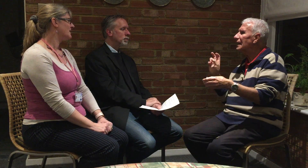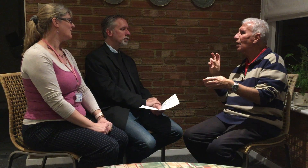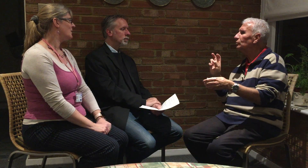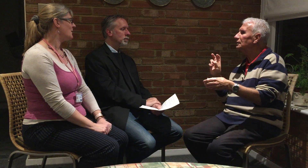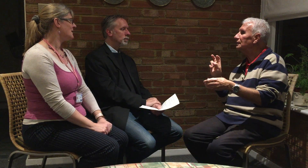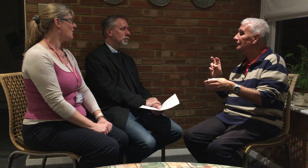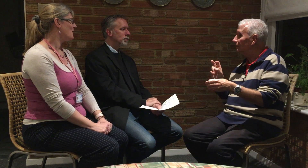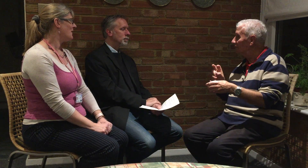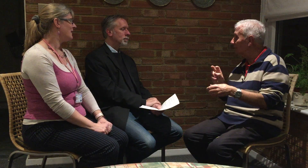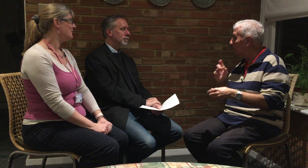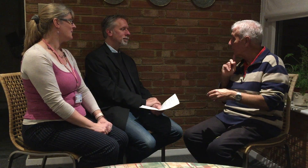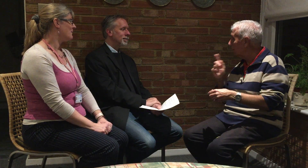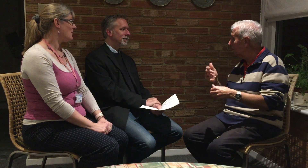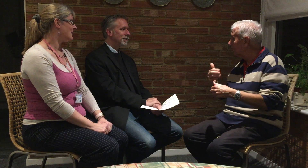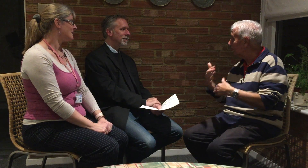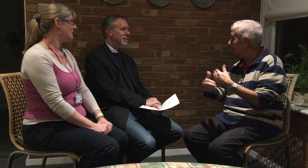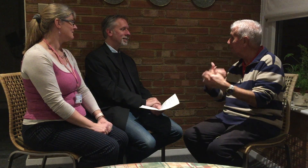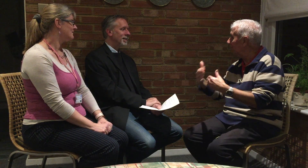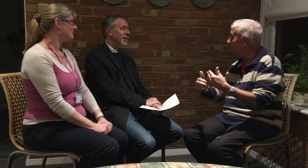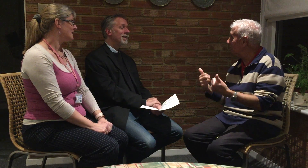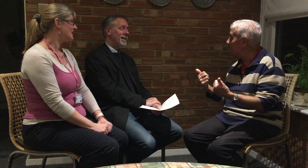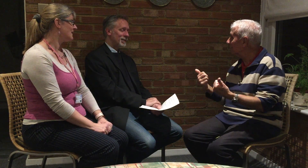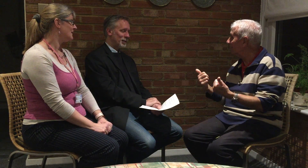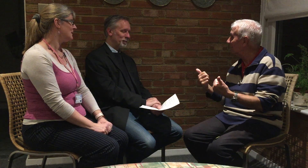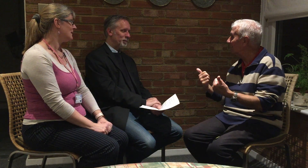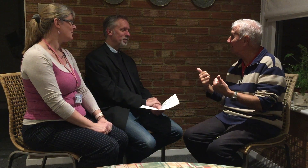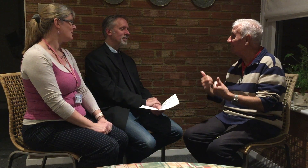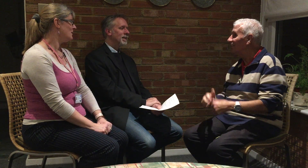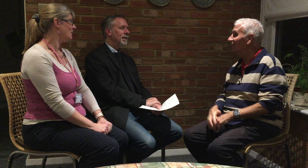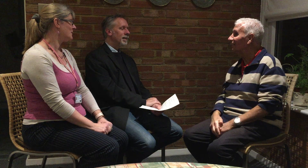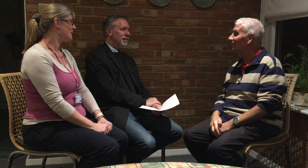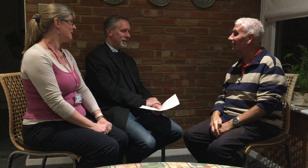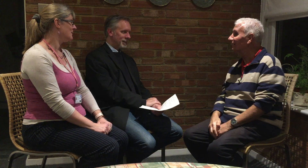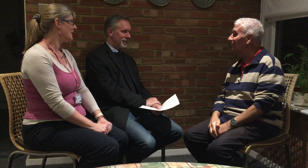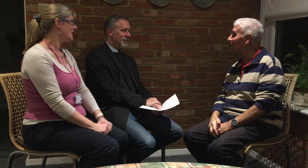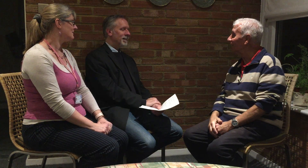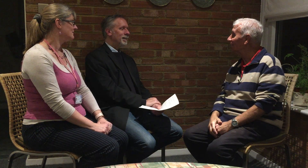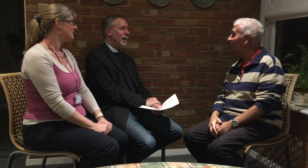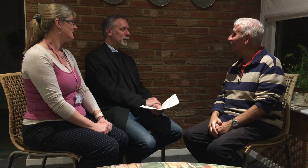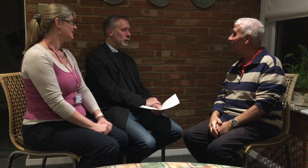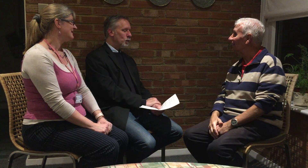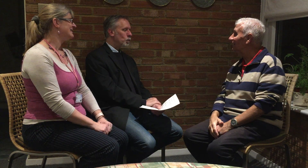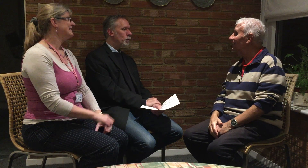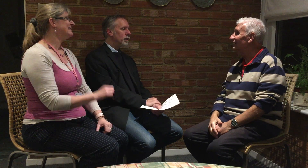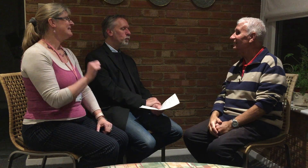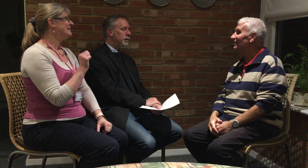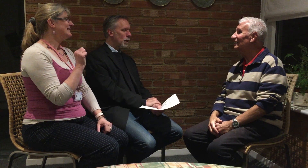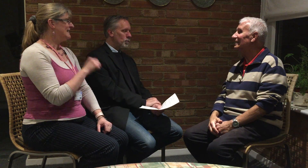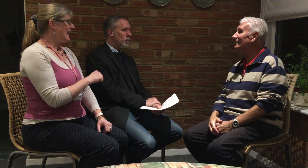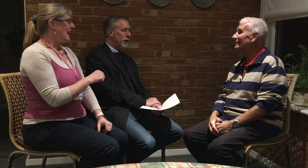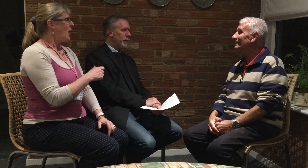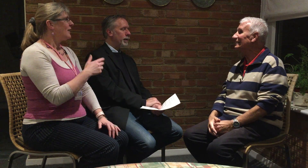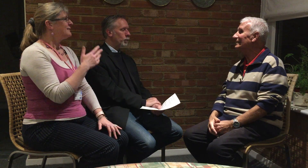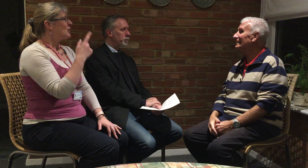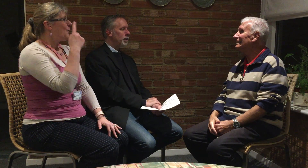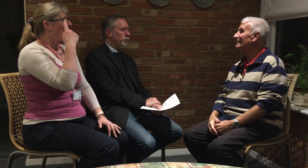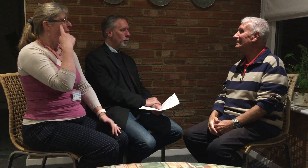So you know this whole thing with Brexit, is Yes. that going to be a problem? You know what's happening with that? Yes, we don't think it will be a